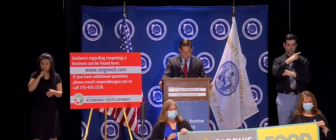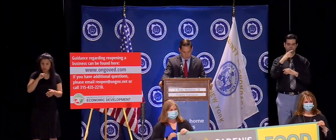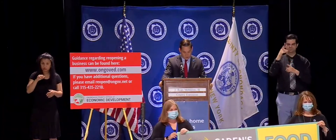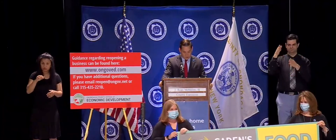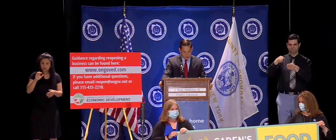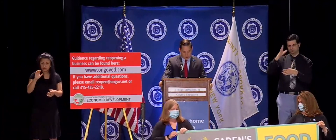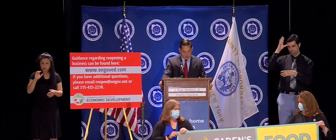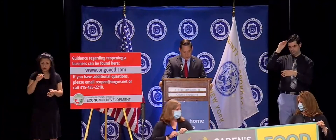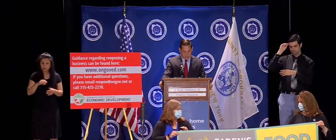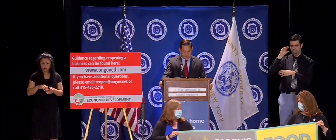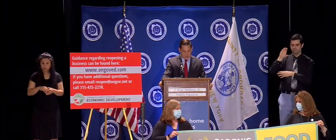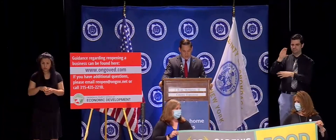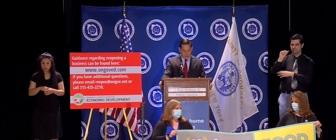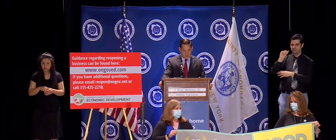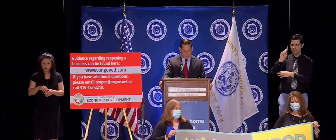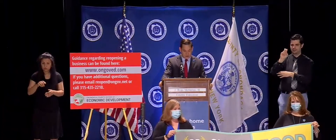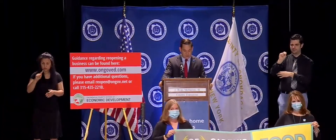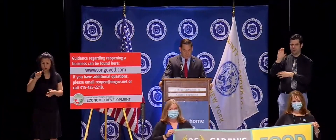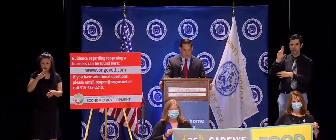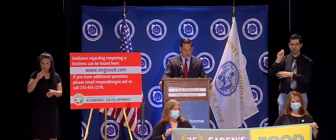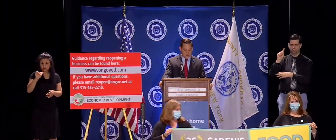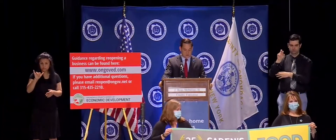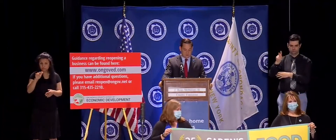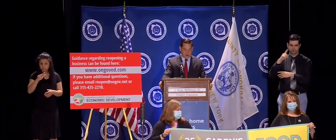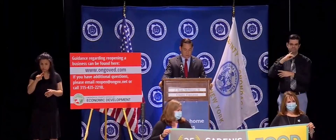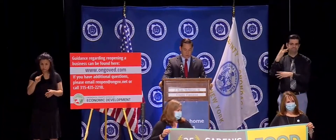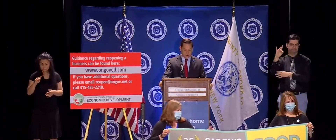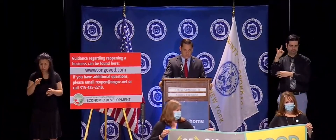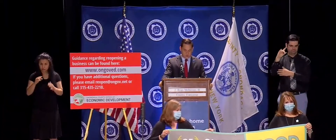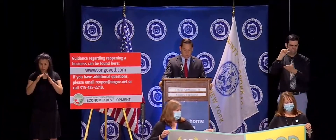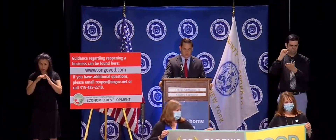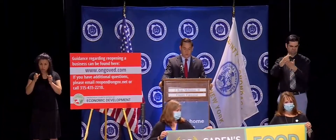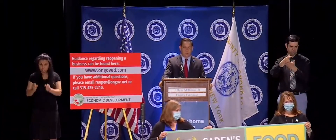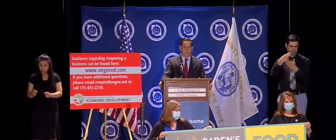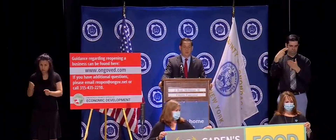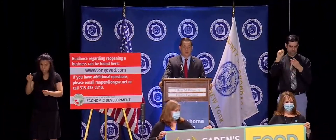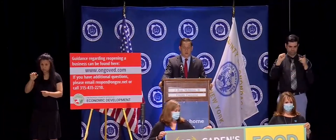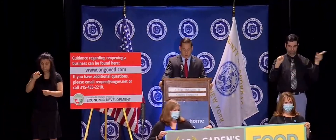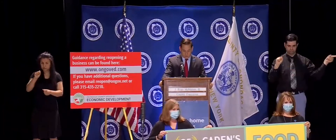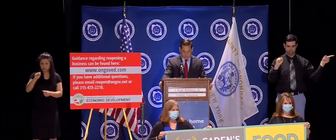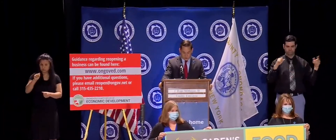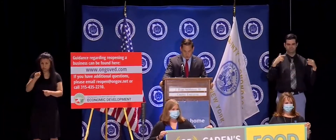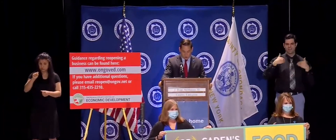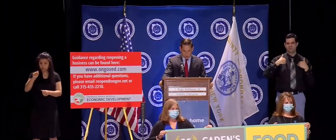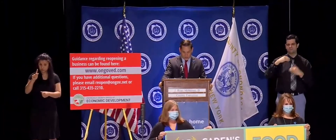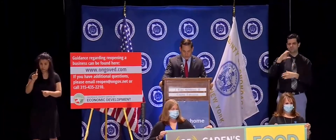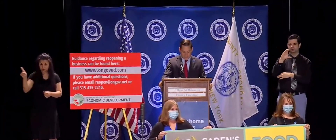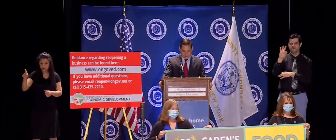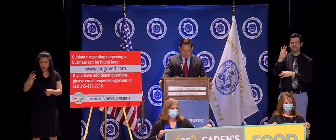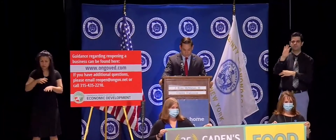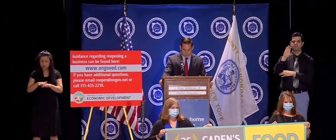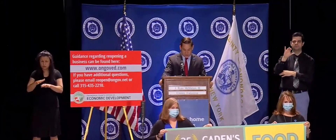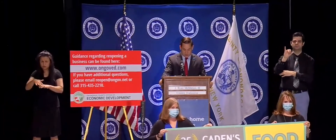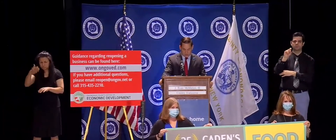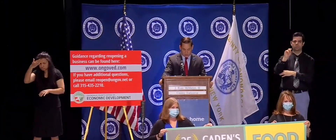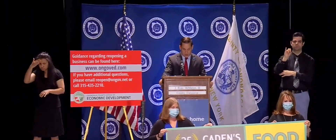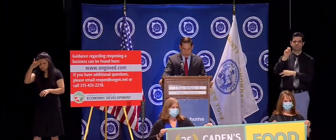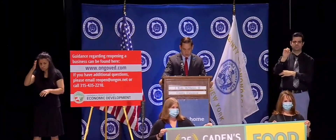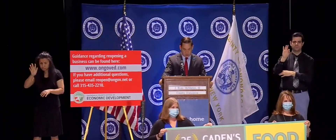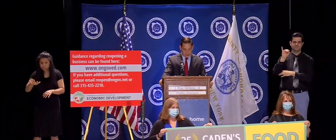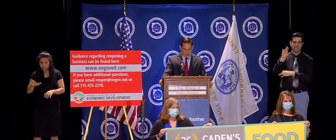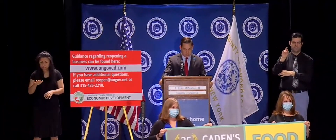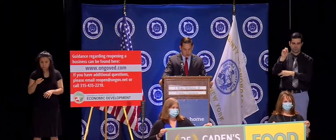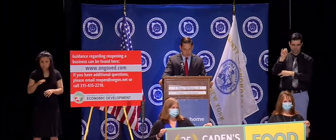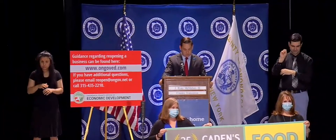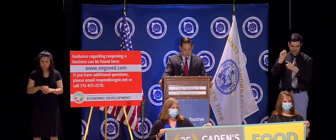School. Caden is living with cystic fibrosis, which all of us know is a